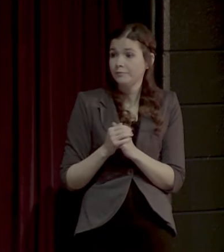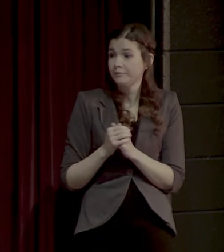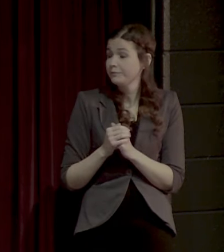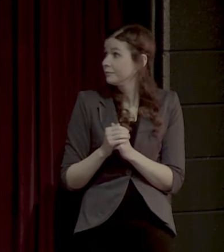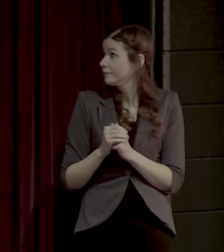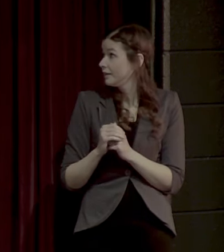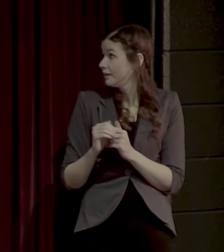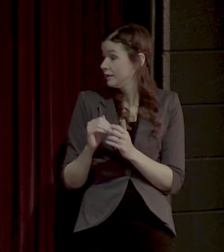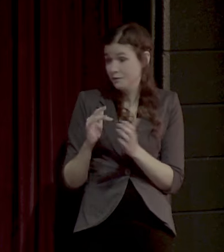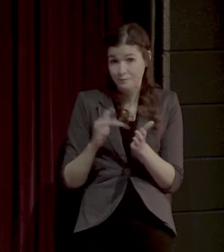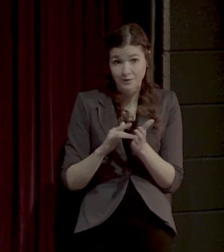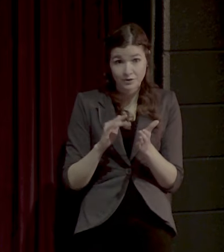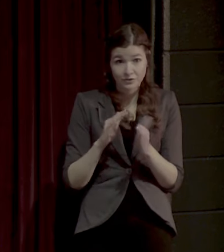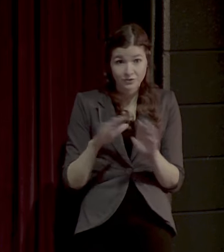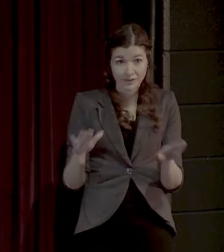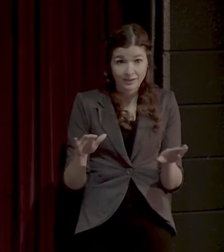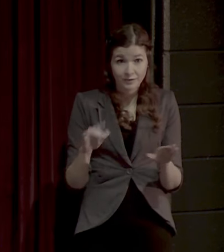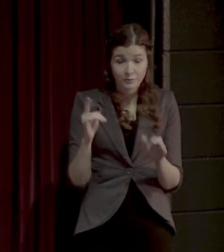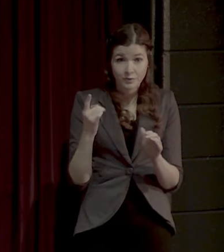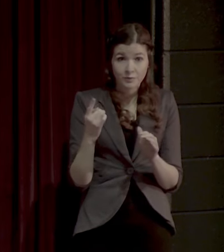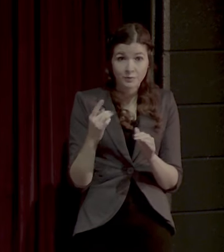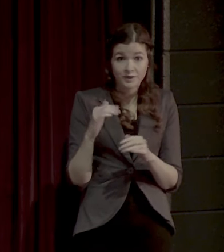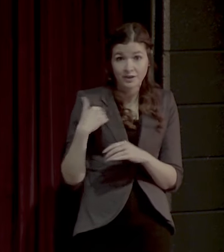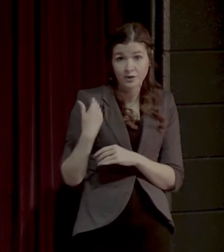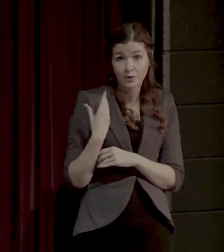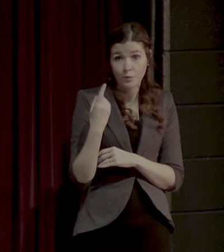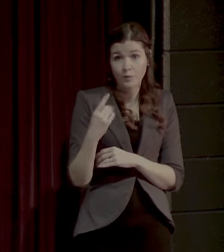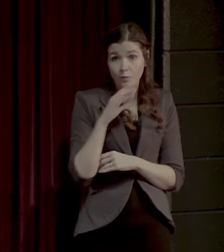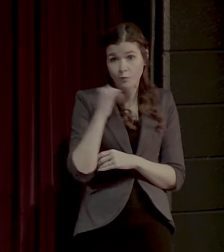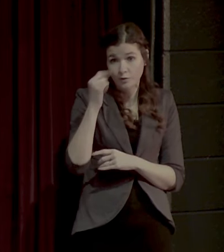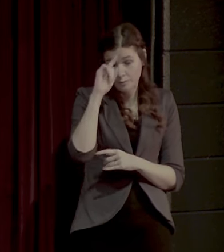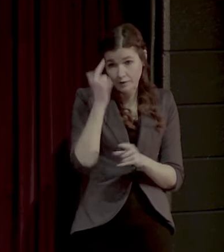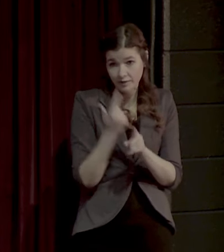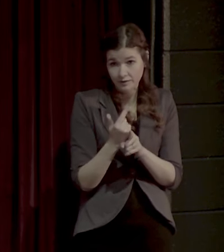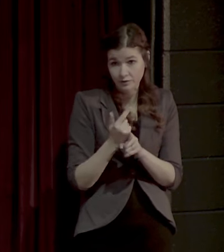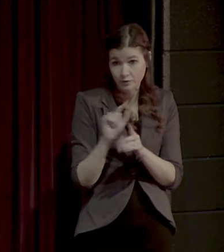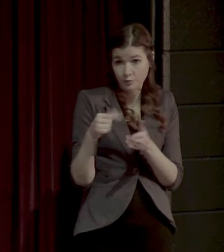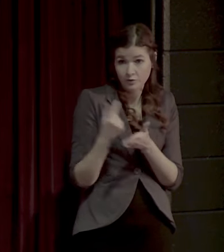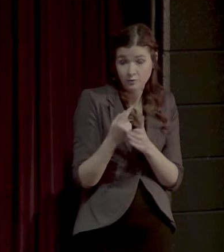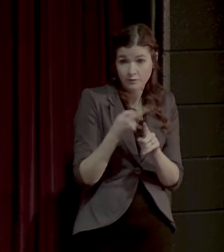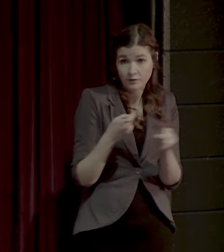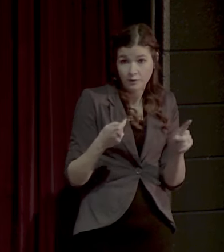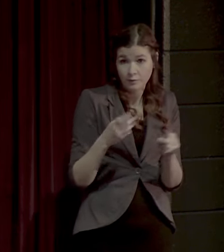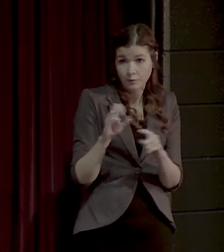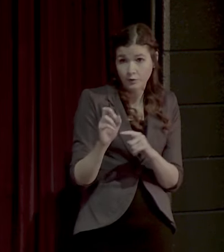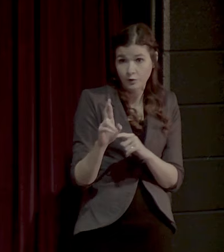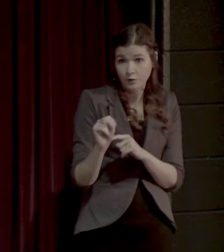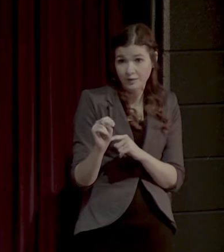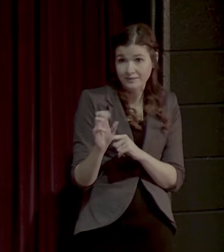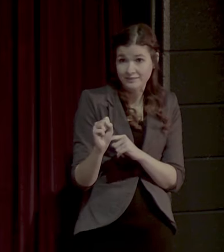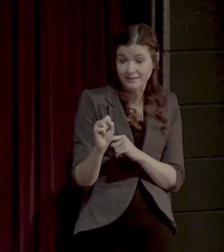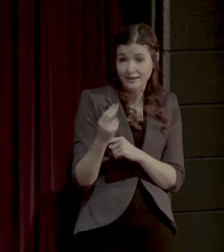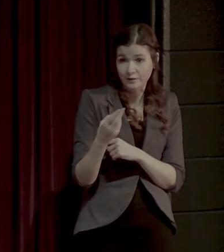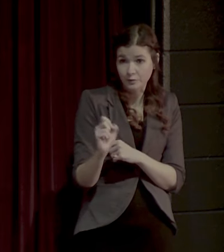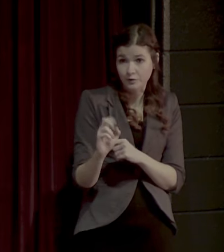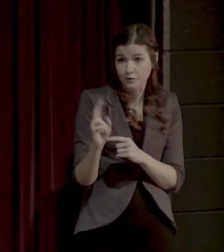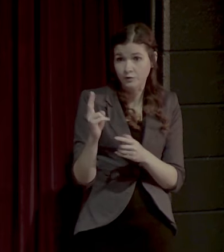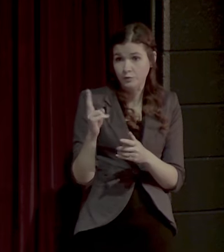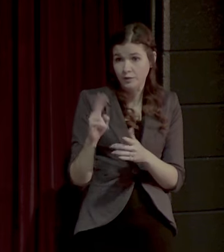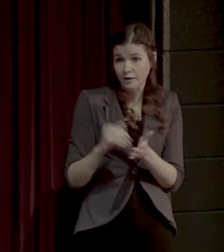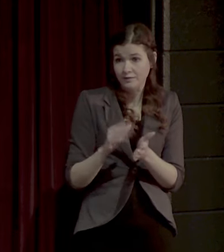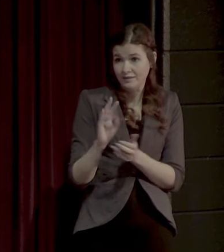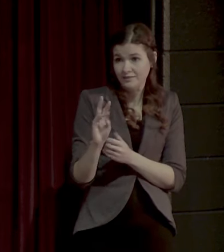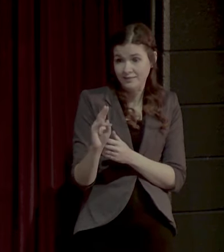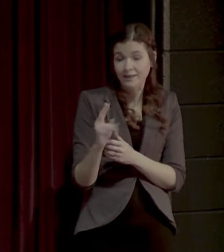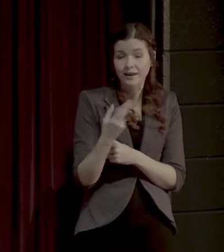Ball, and the middle child with one younger and one older brother. She graduated from Kearns High School in 2017. In